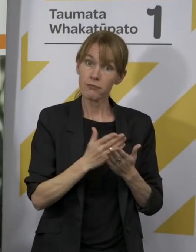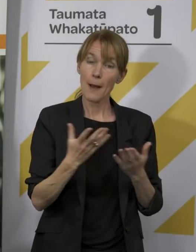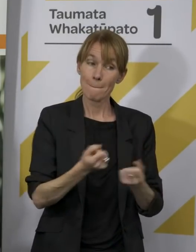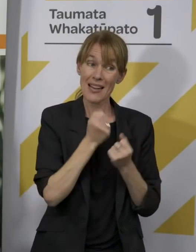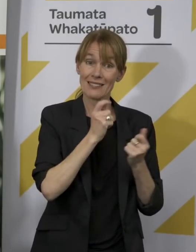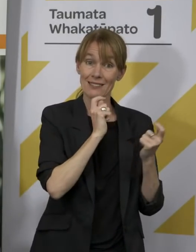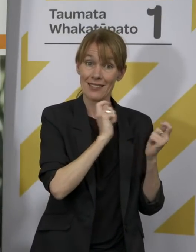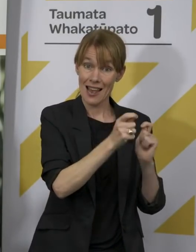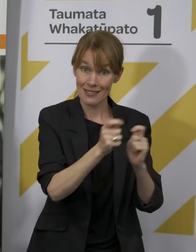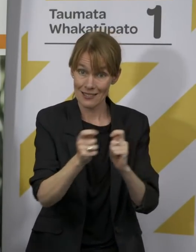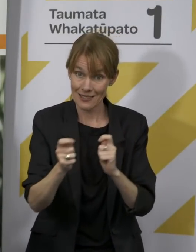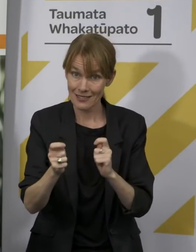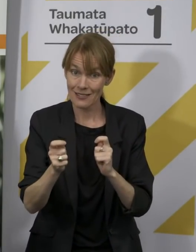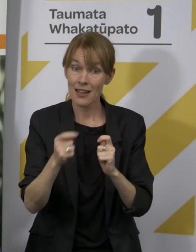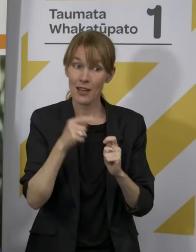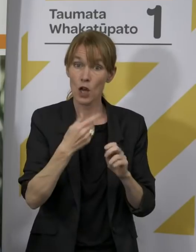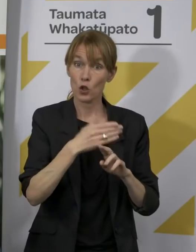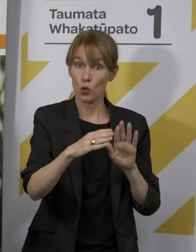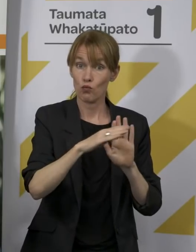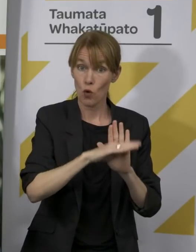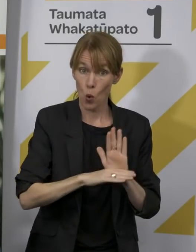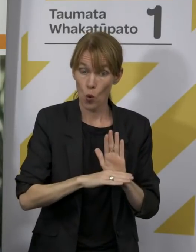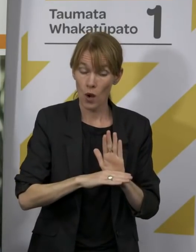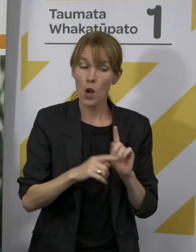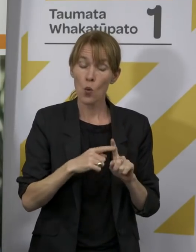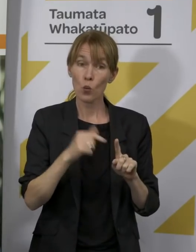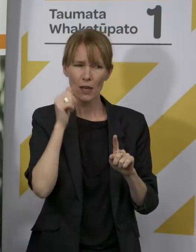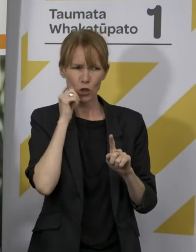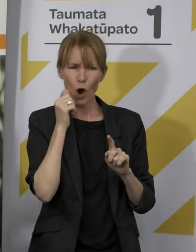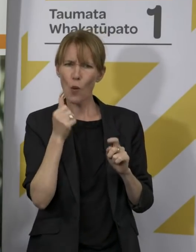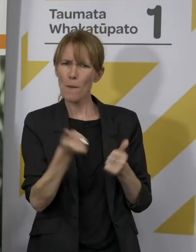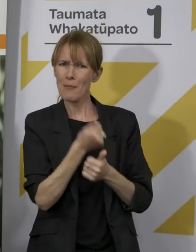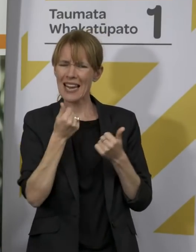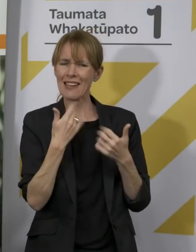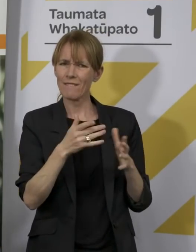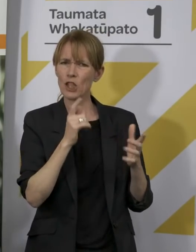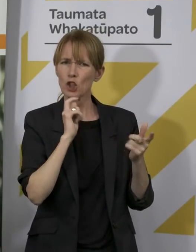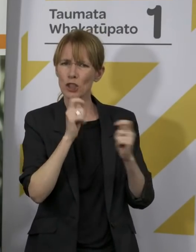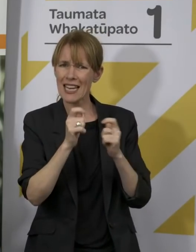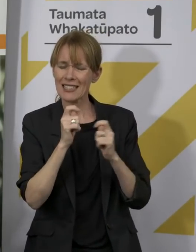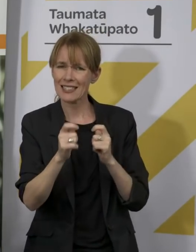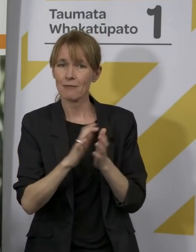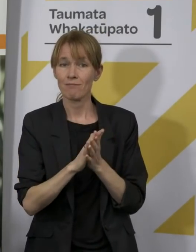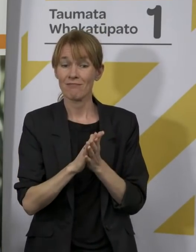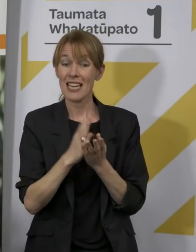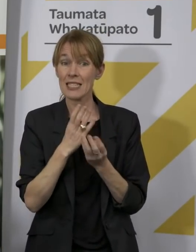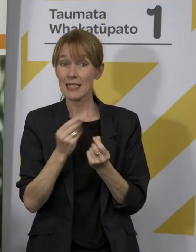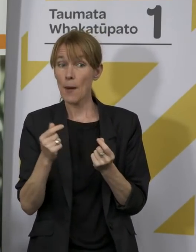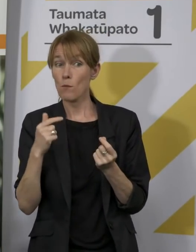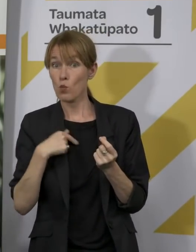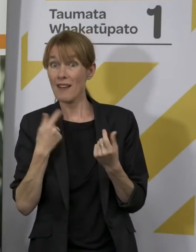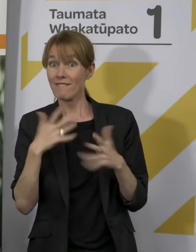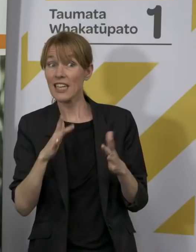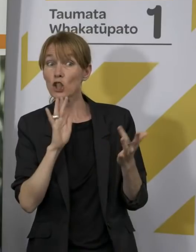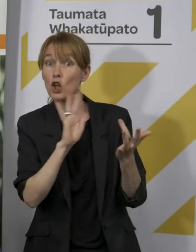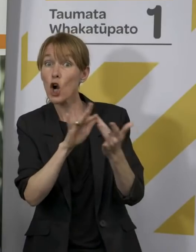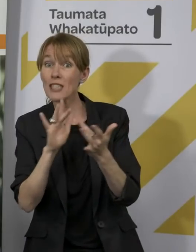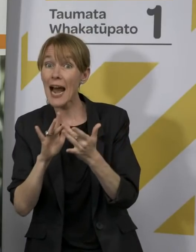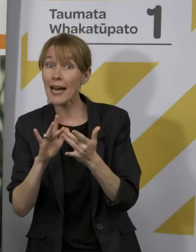were tested on departure. Many we have followed up because they were in the Novotel or had been on that compassionate